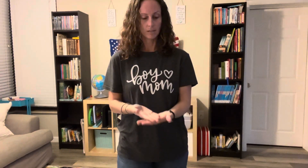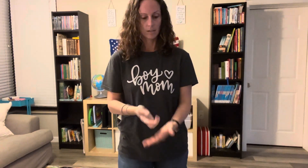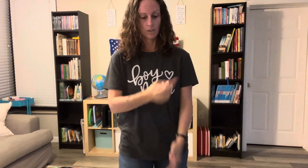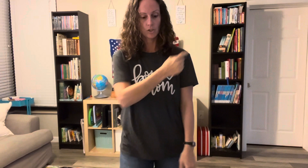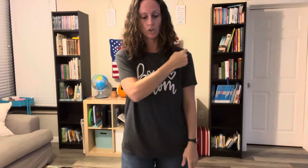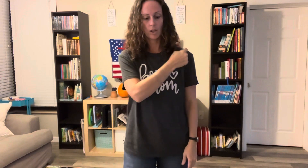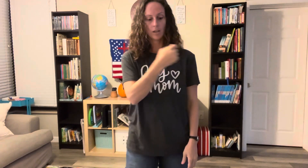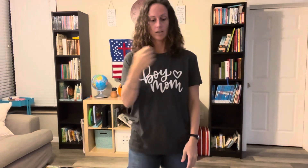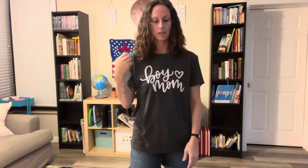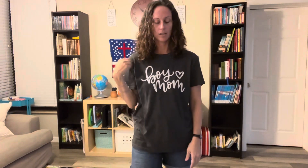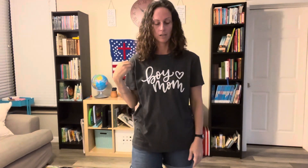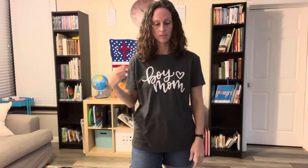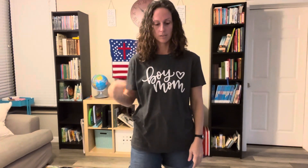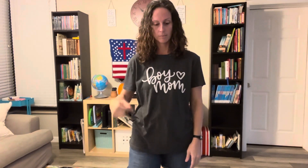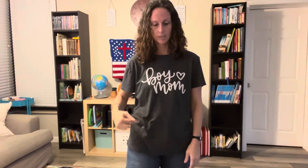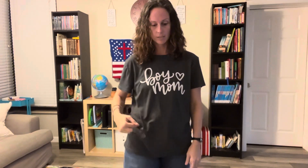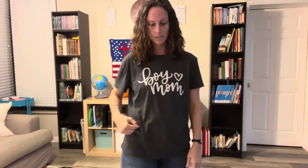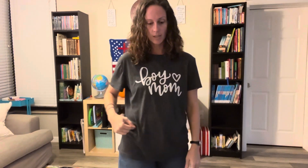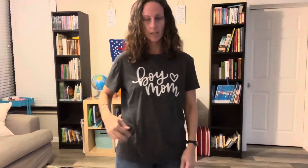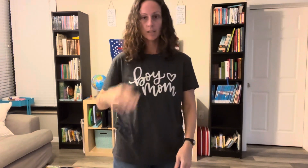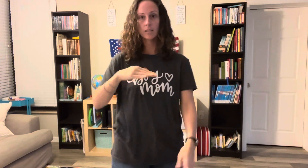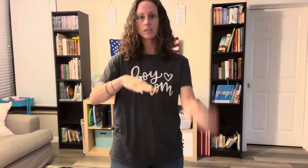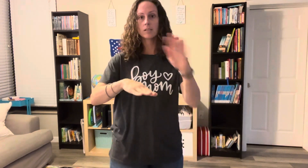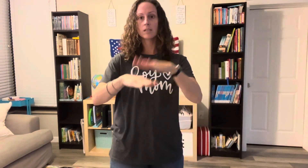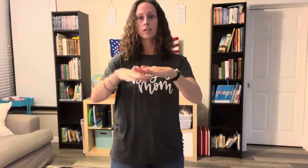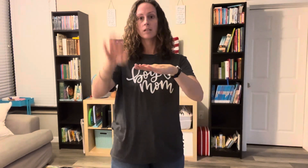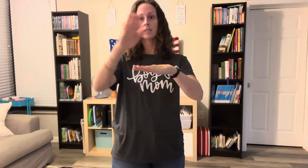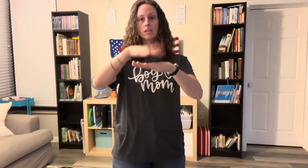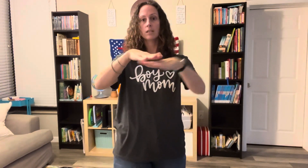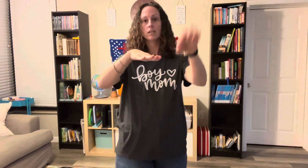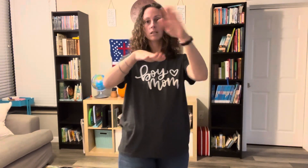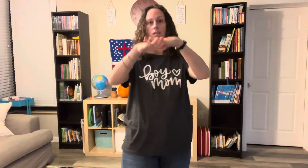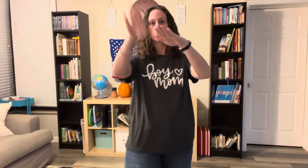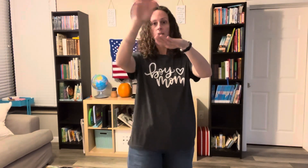Renaissance. China's Ming Dynasty.